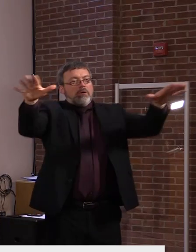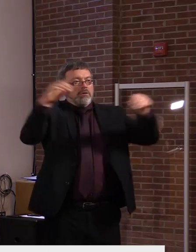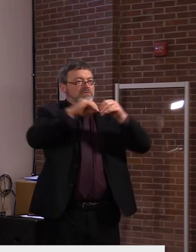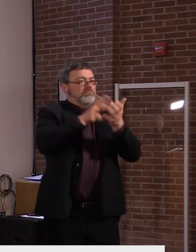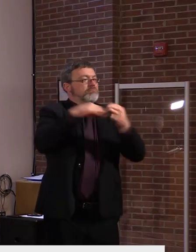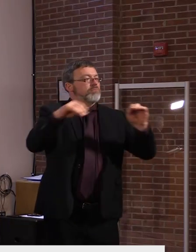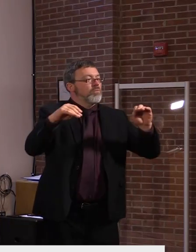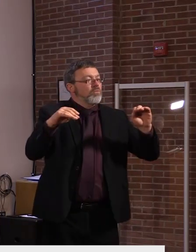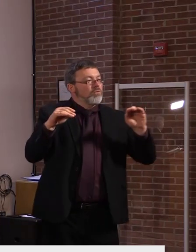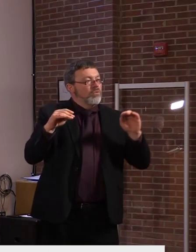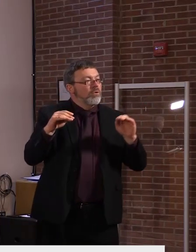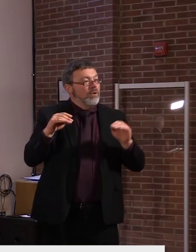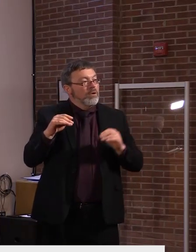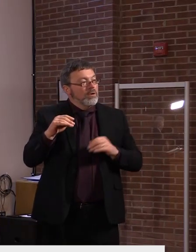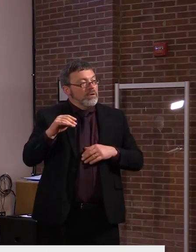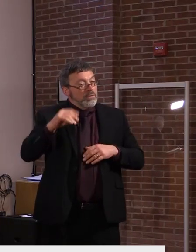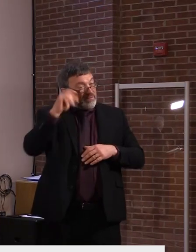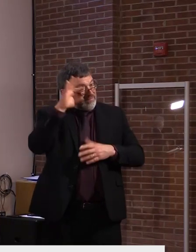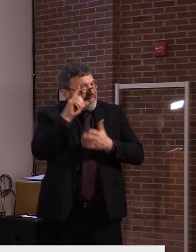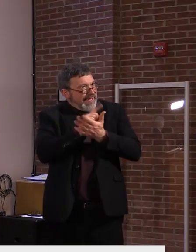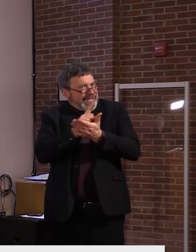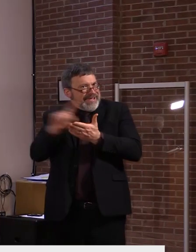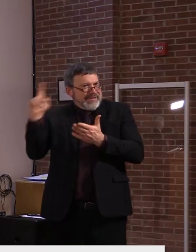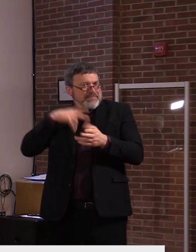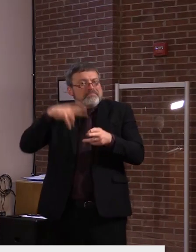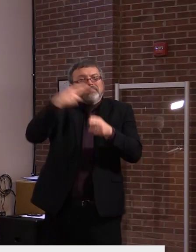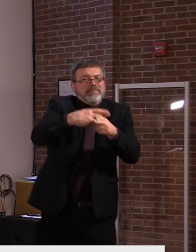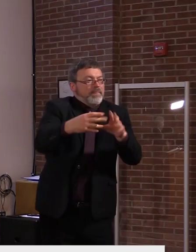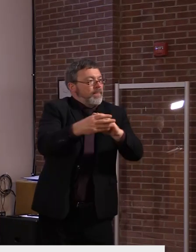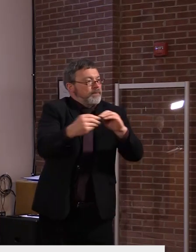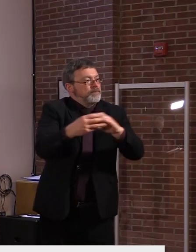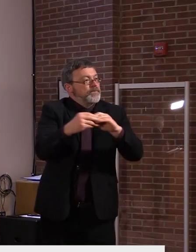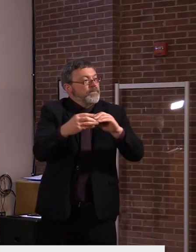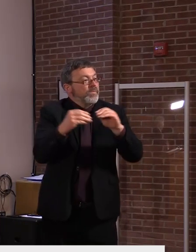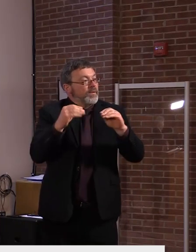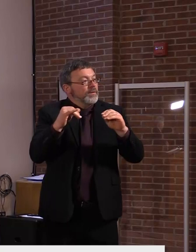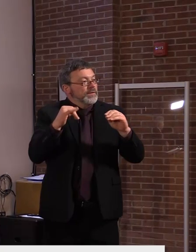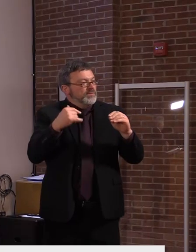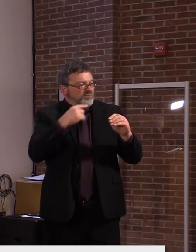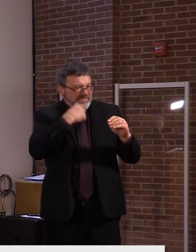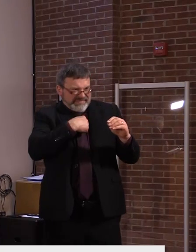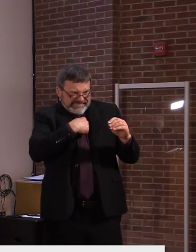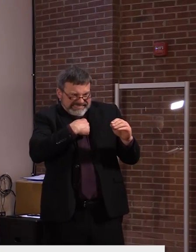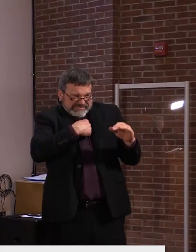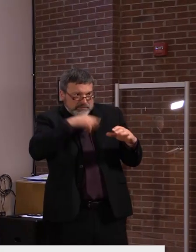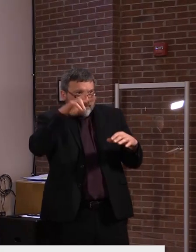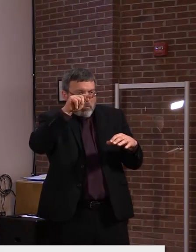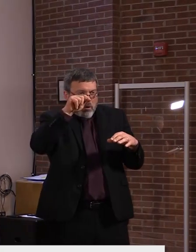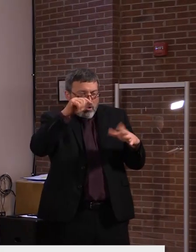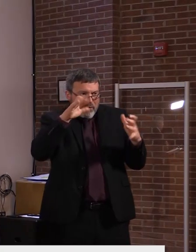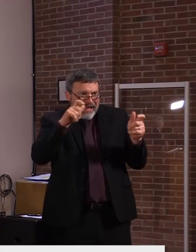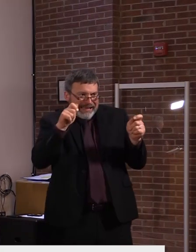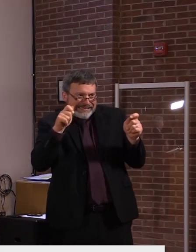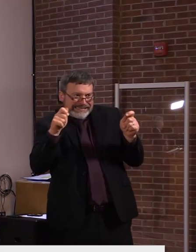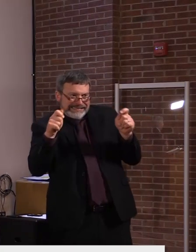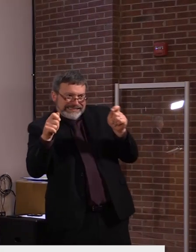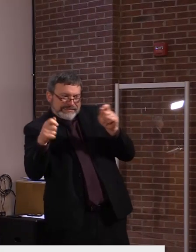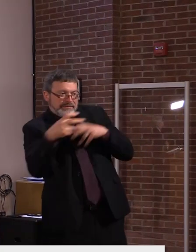about last week that we're progressing our, we're really evolving our testing capabilities to